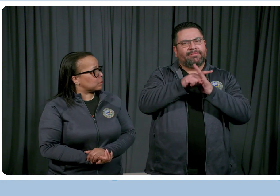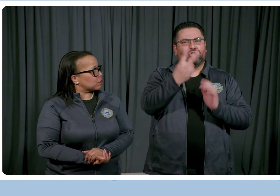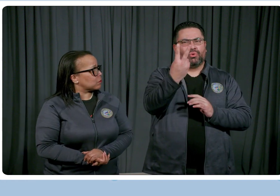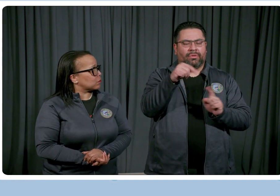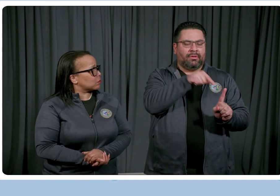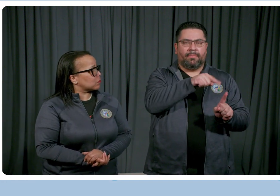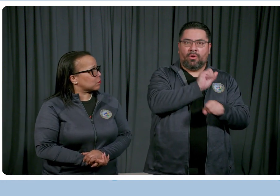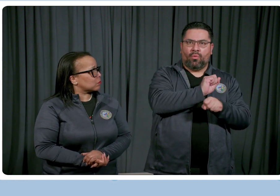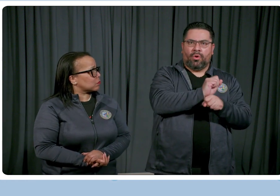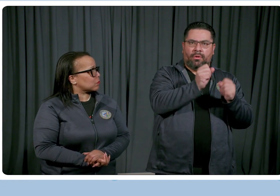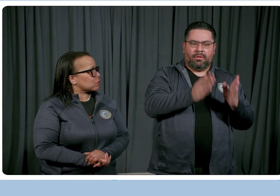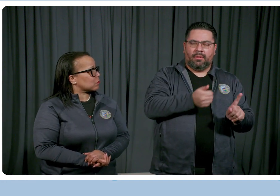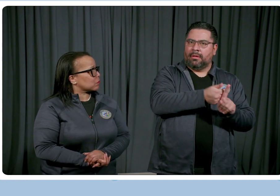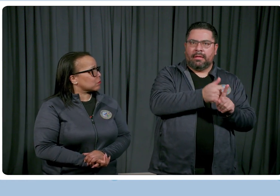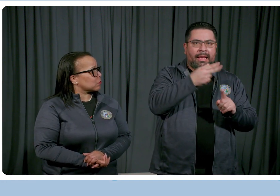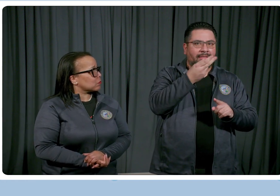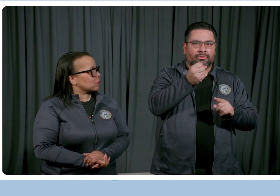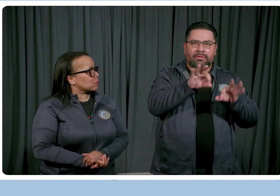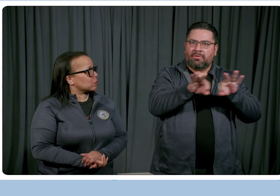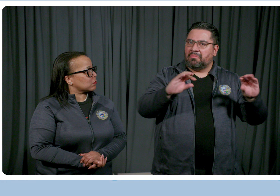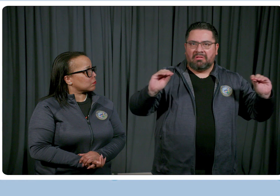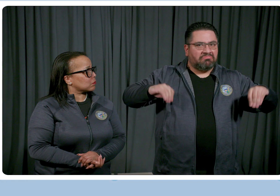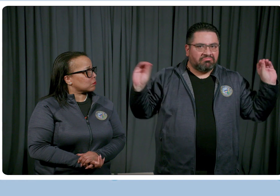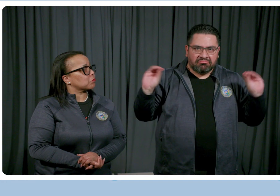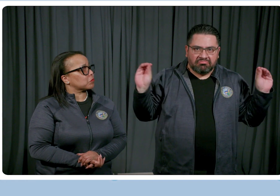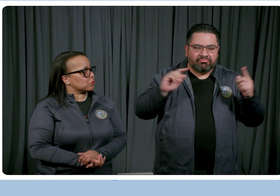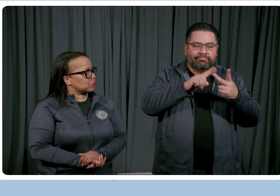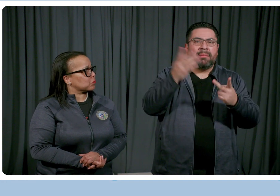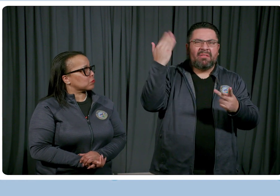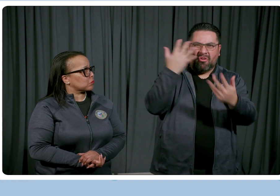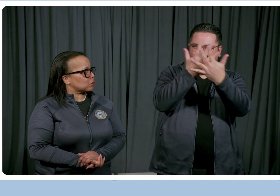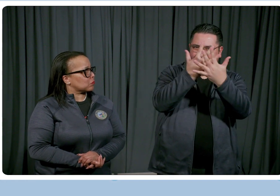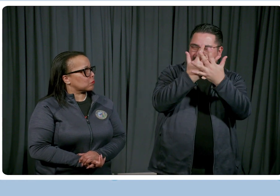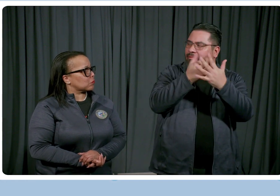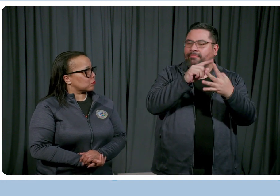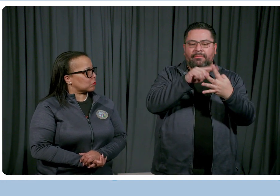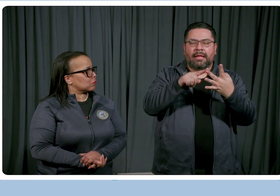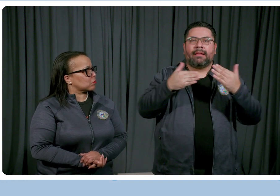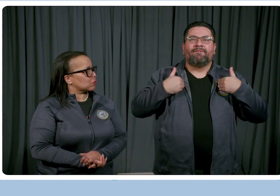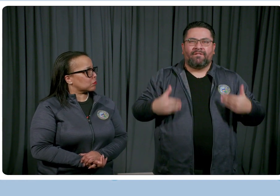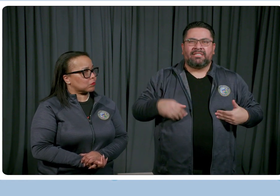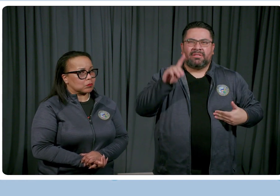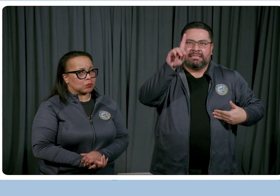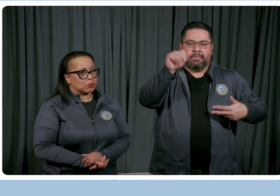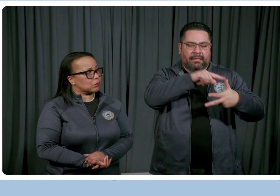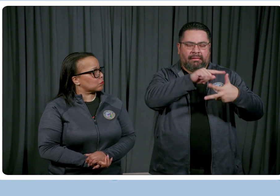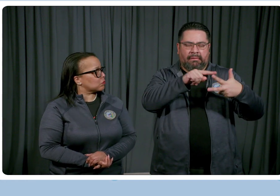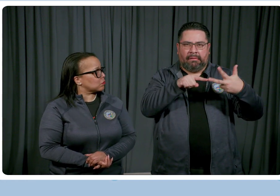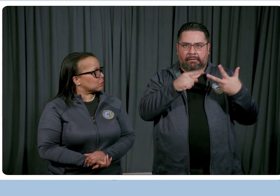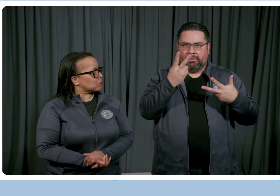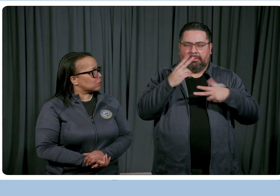to mind. I worked with a job seeker who didn't have his high school diploma, had a criminal background, and had a physical